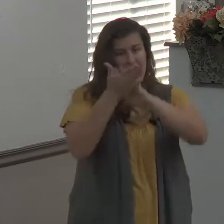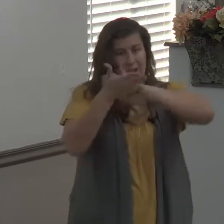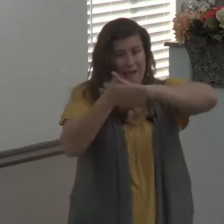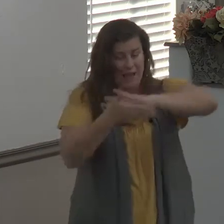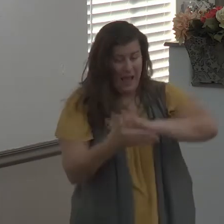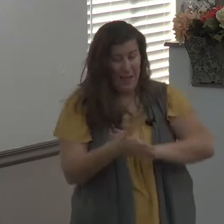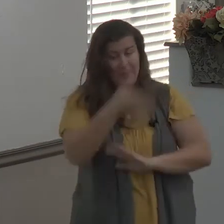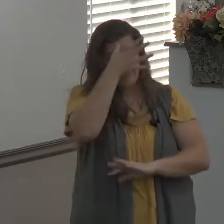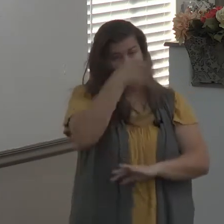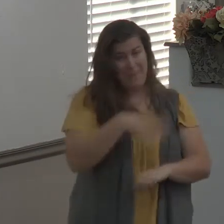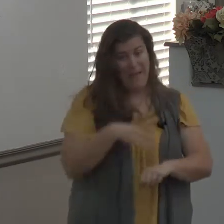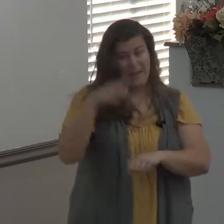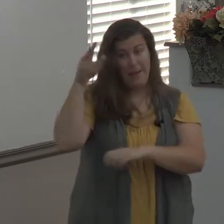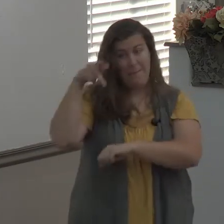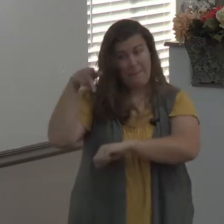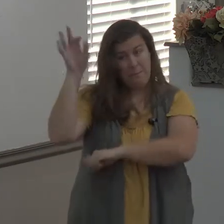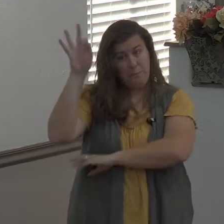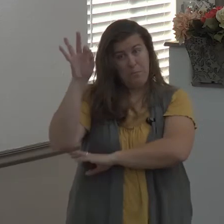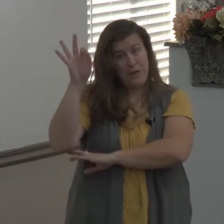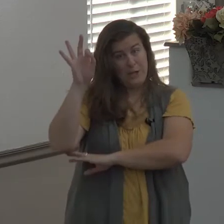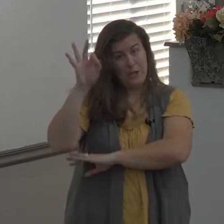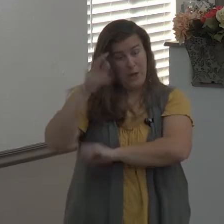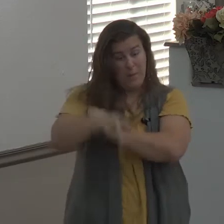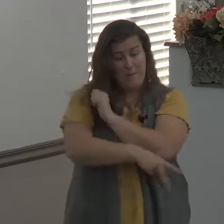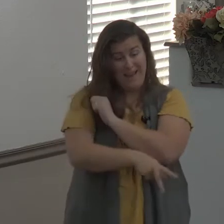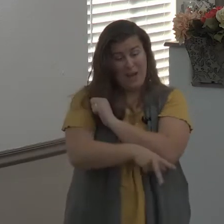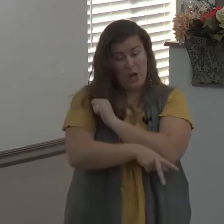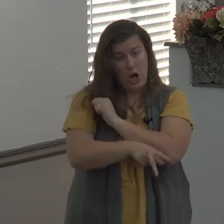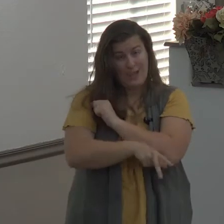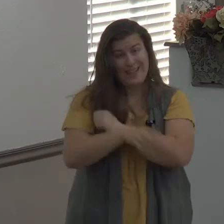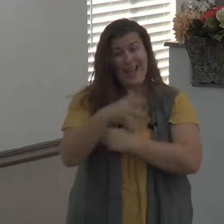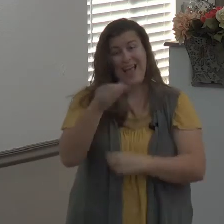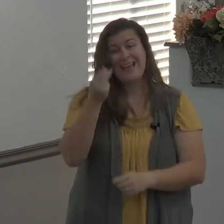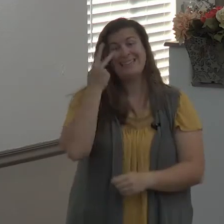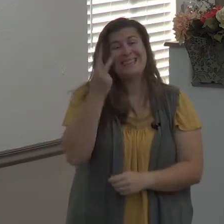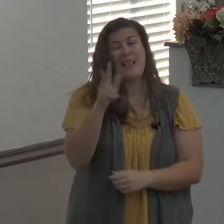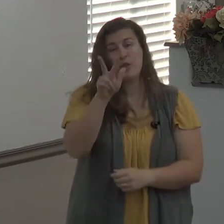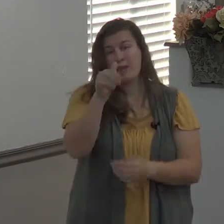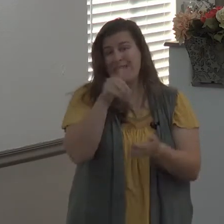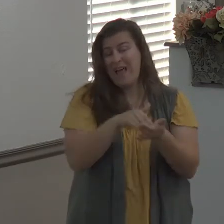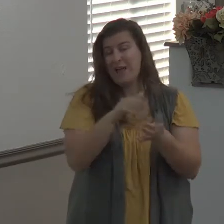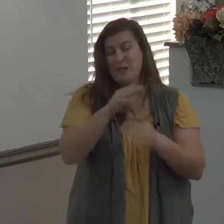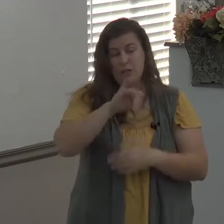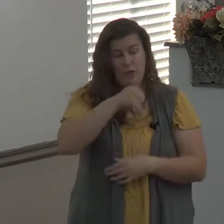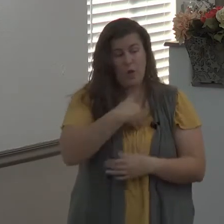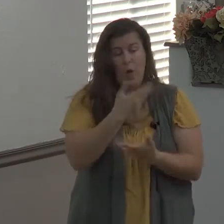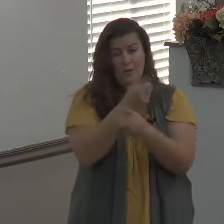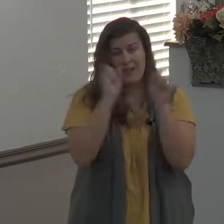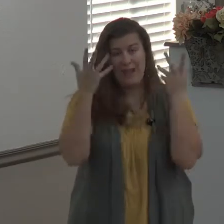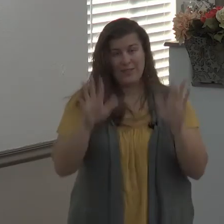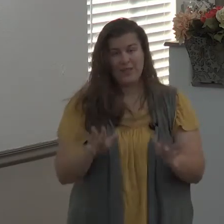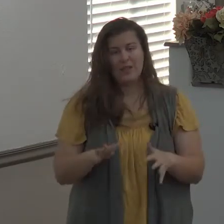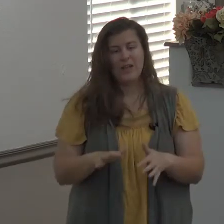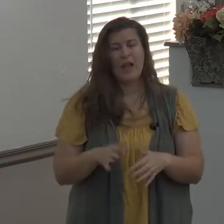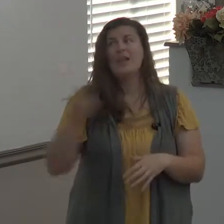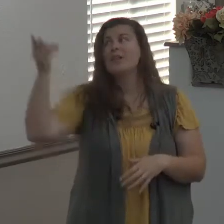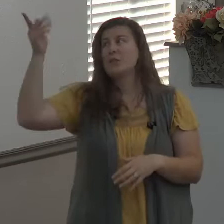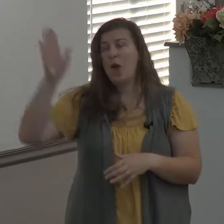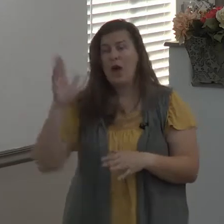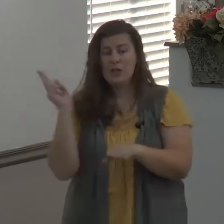Peter were truly the problem, he wouldn't become the man who preaches on the day of Pentecost and 3,000 souls get saved.